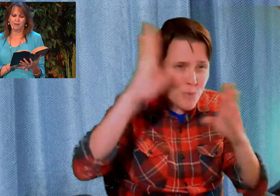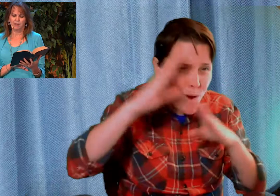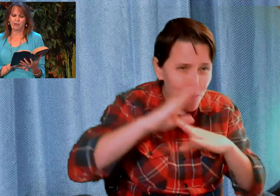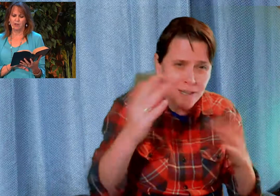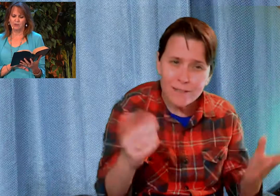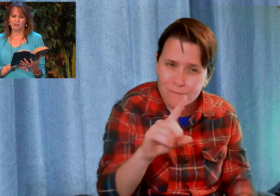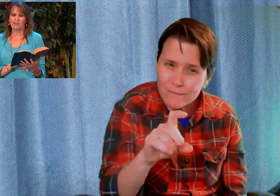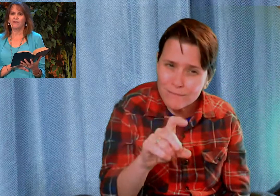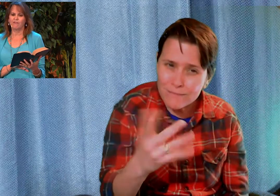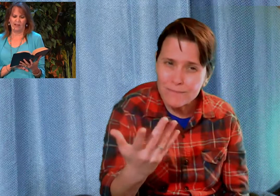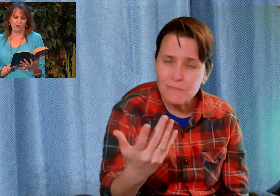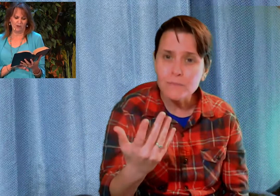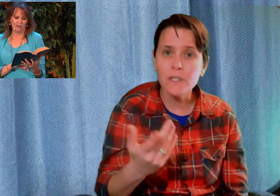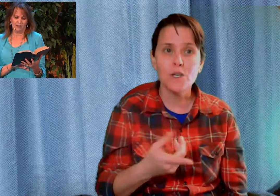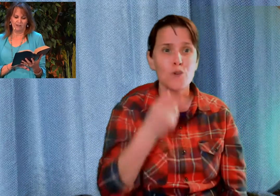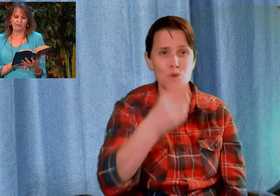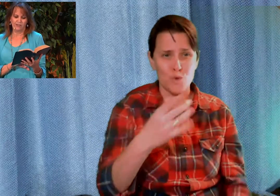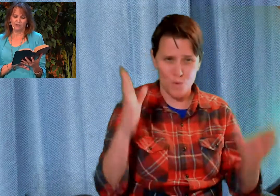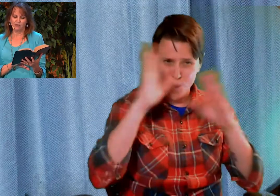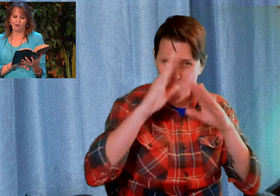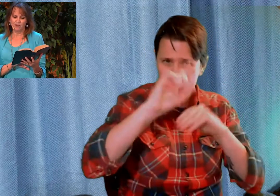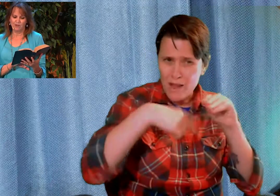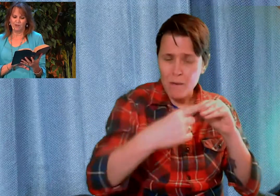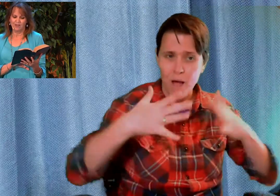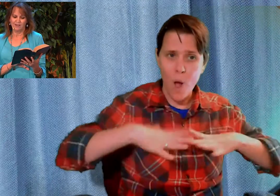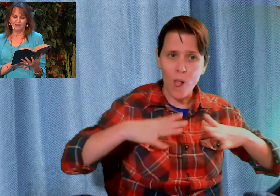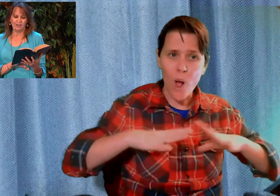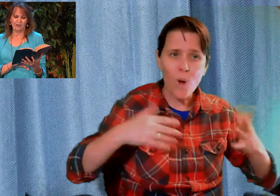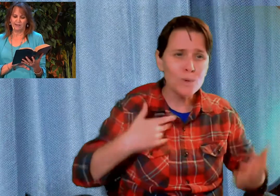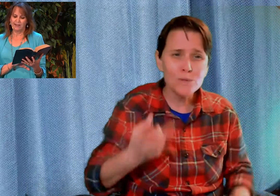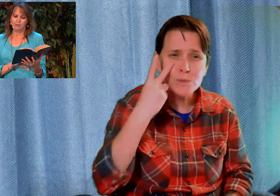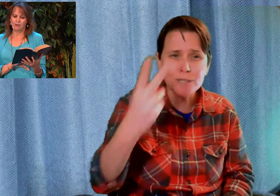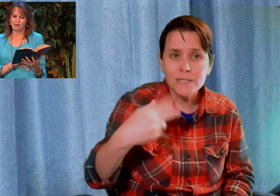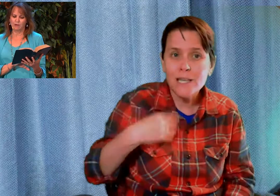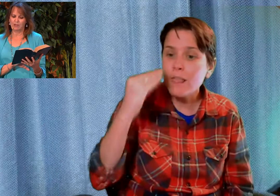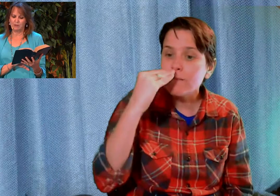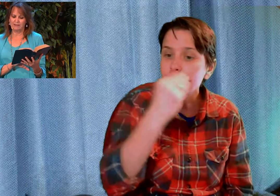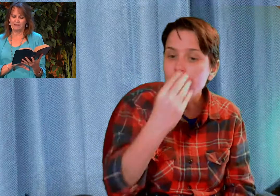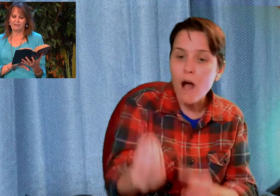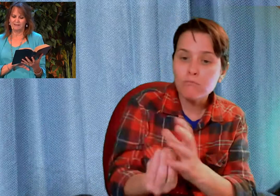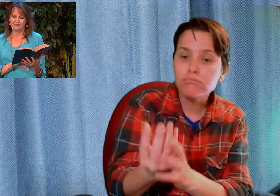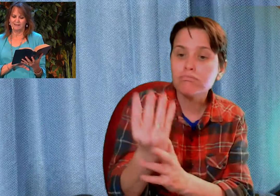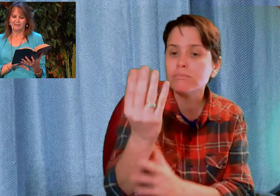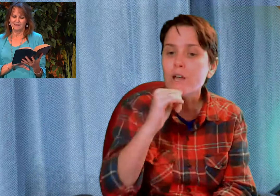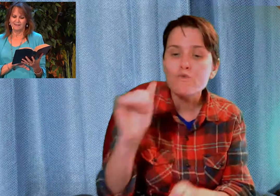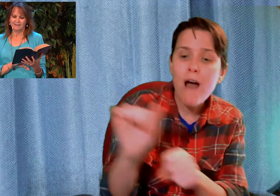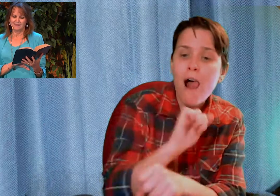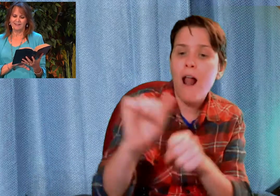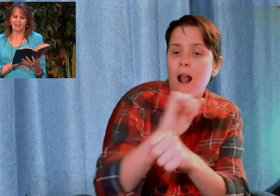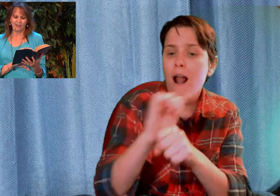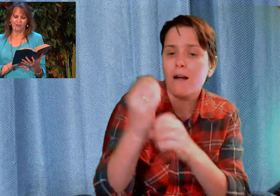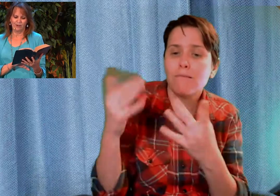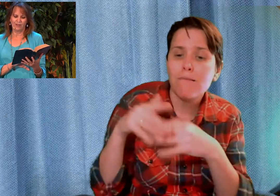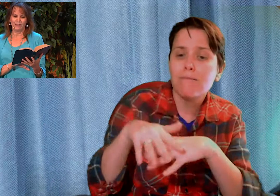worry about clothes? See how the flowers of the field grow? They do not labor or spin. Yet